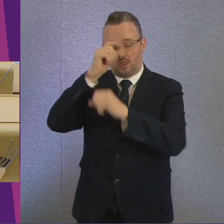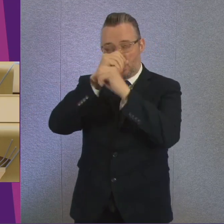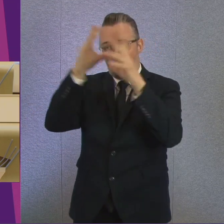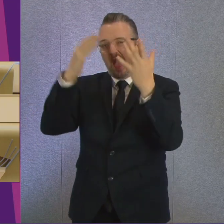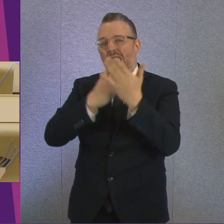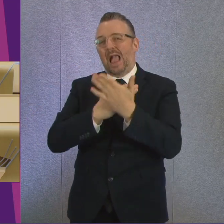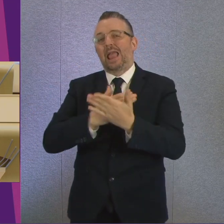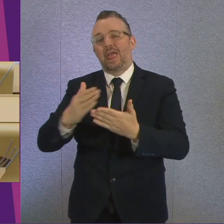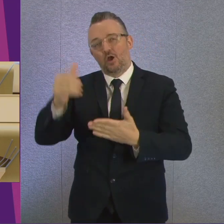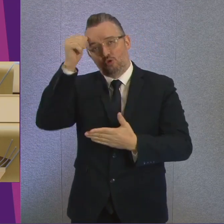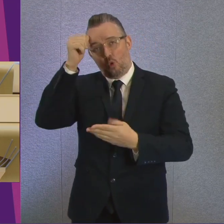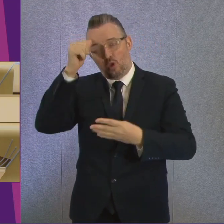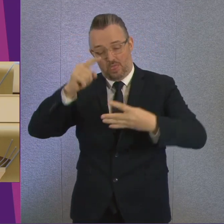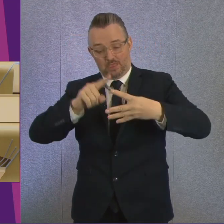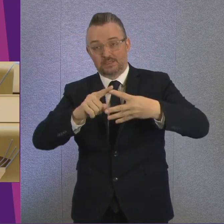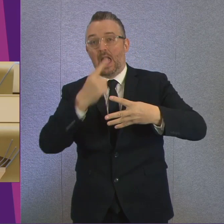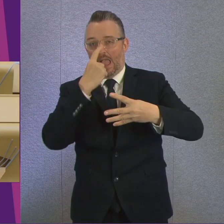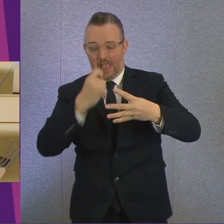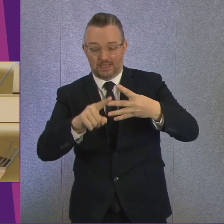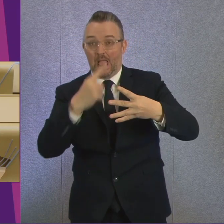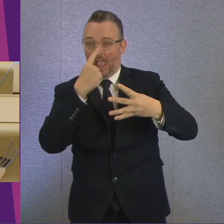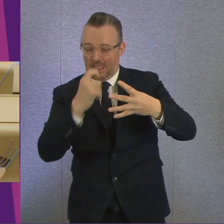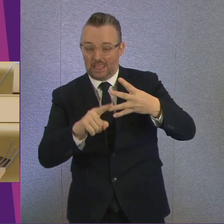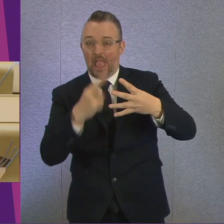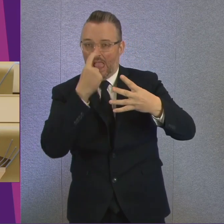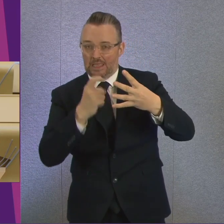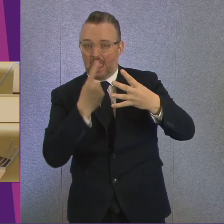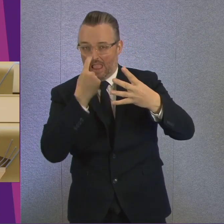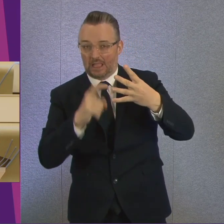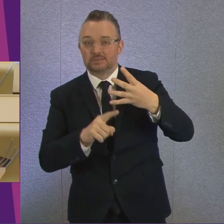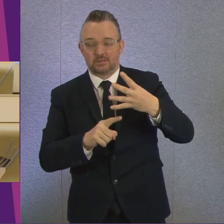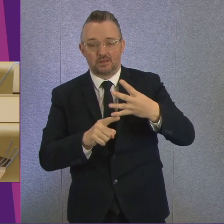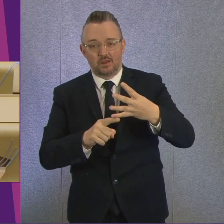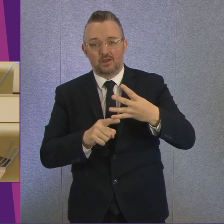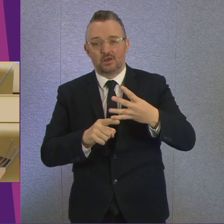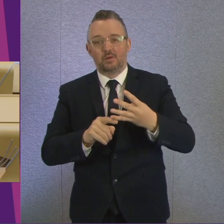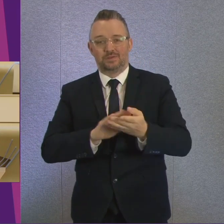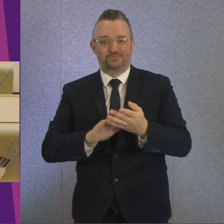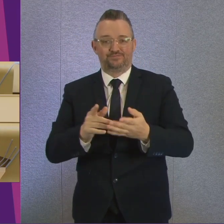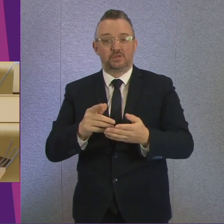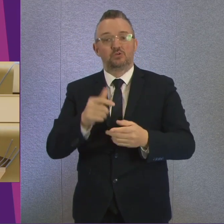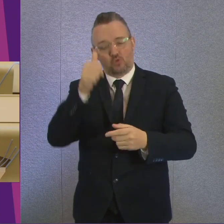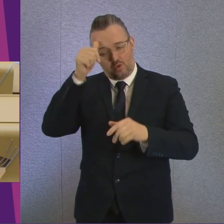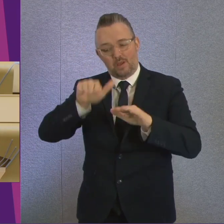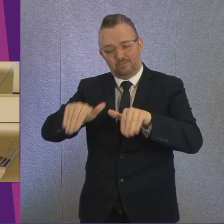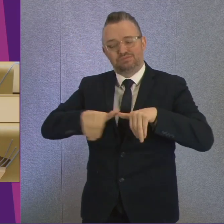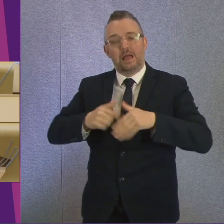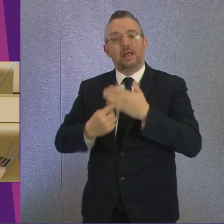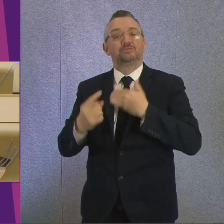life and those other steps that I've taken, those other measures I've taken, there are exemptions to the current